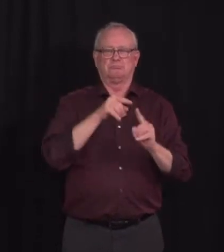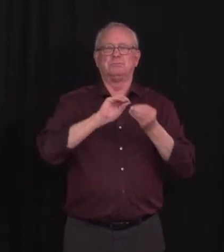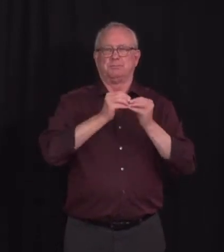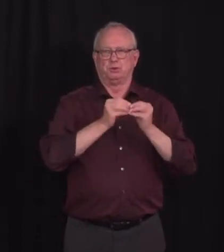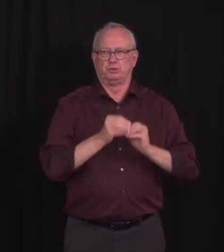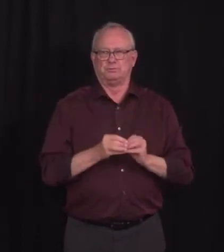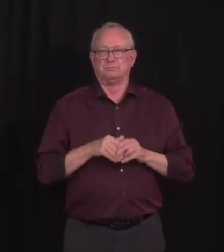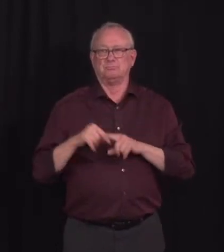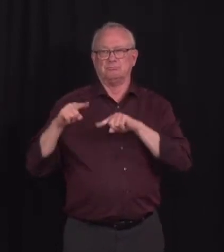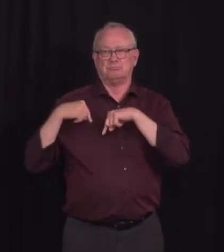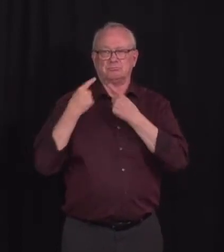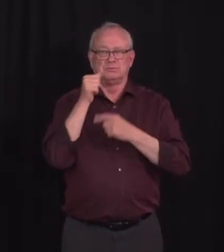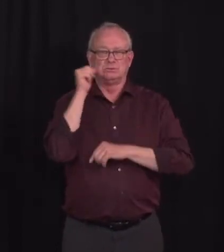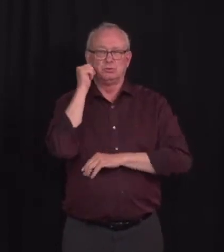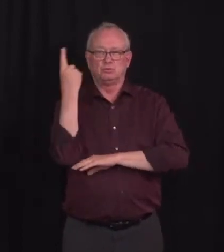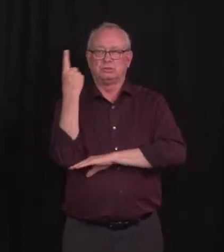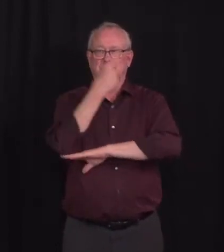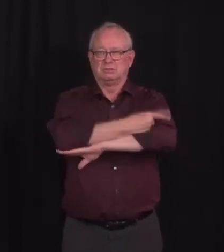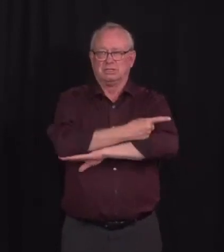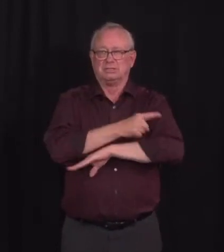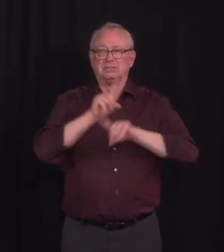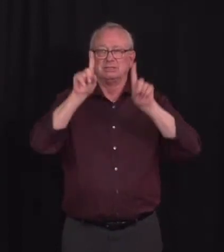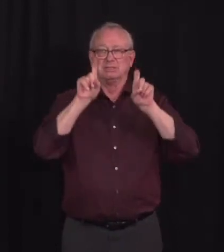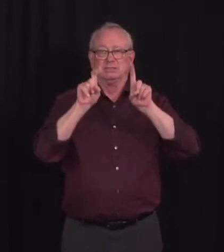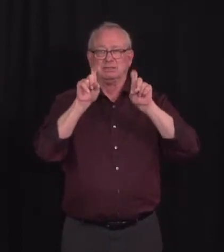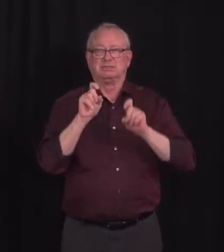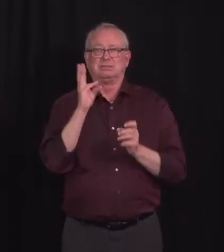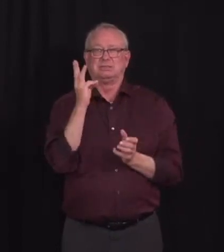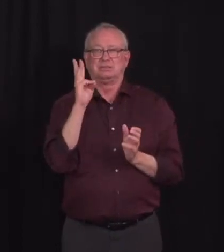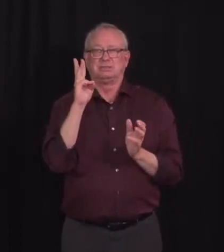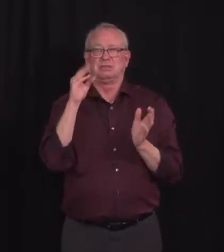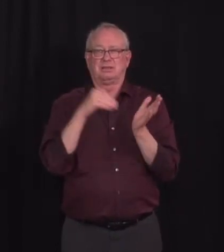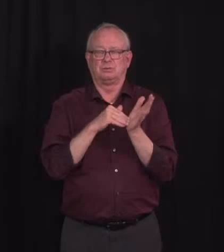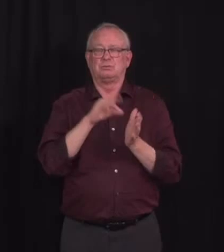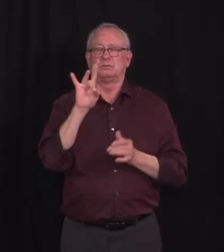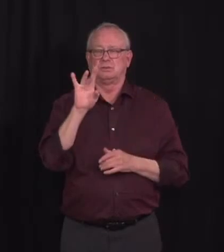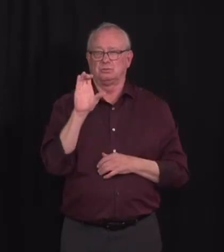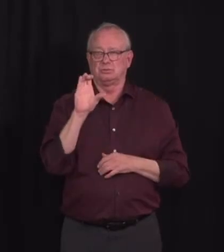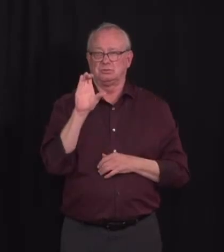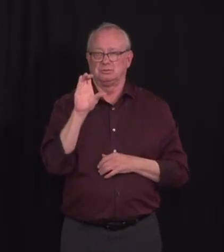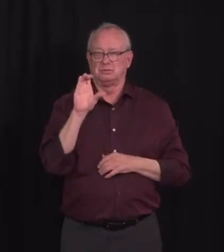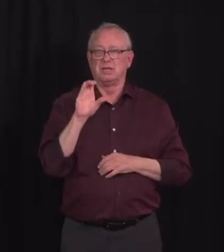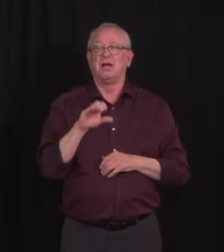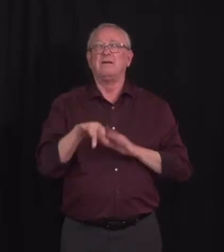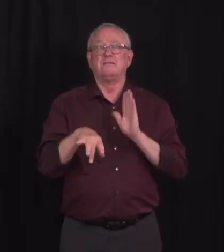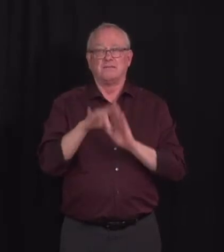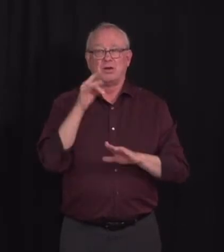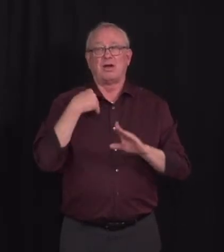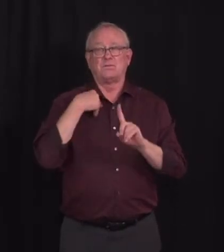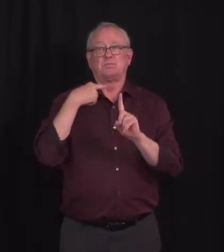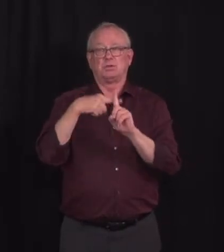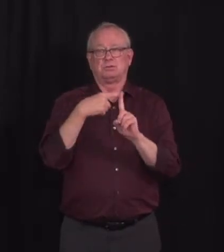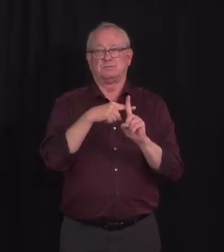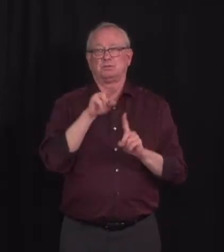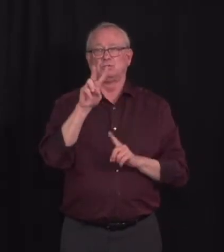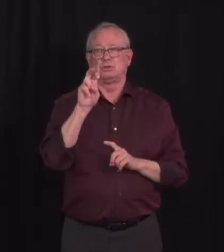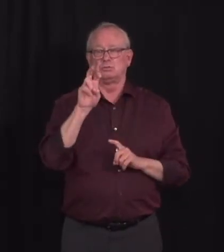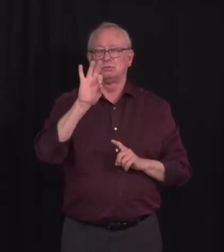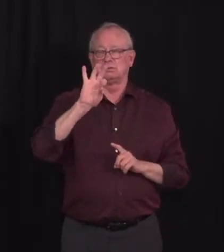last 24 hours, we have identified 296 new cases of COVID-19 and completed